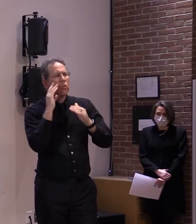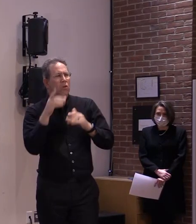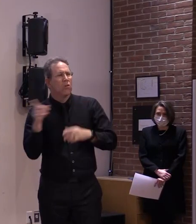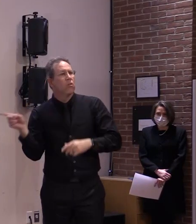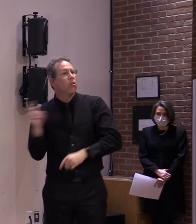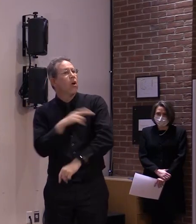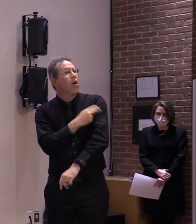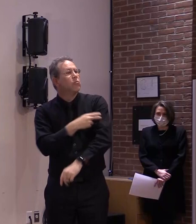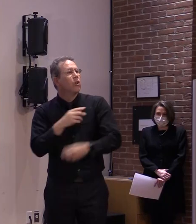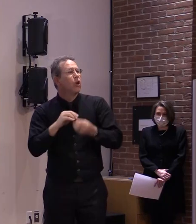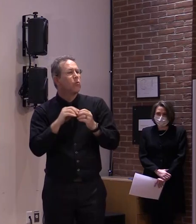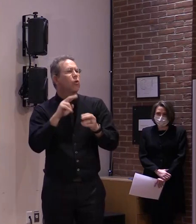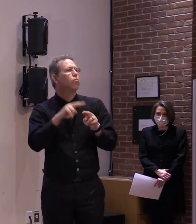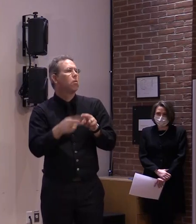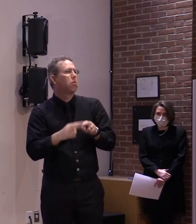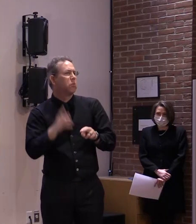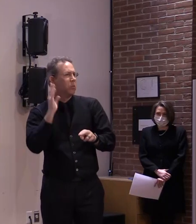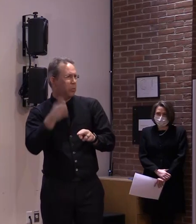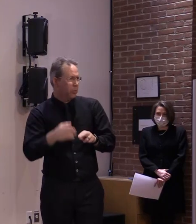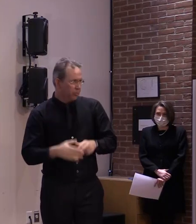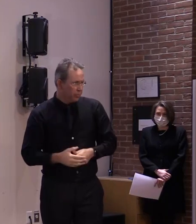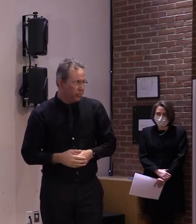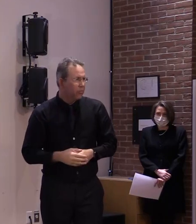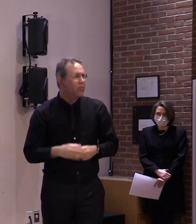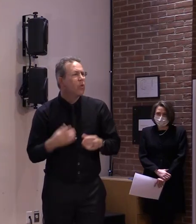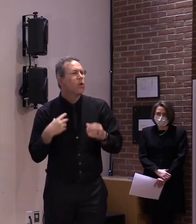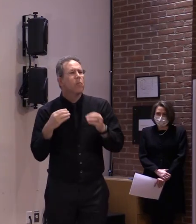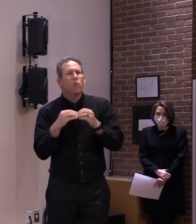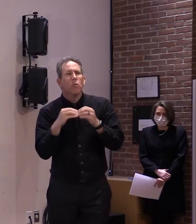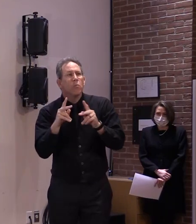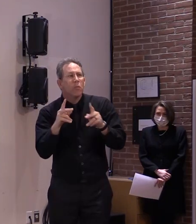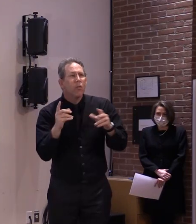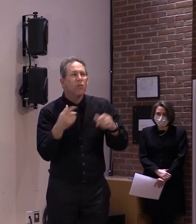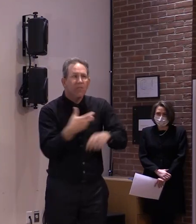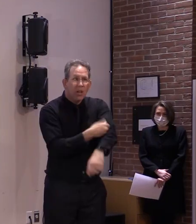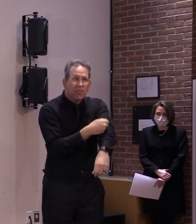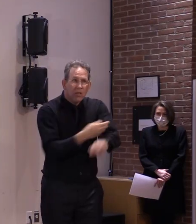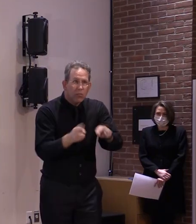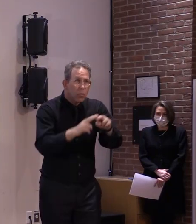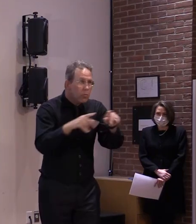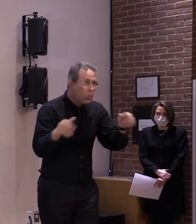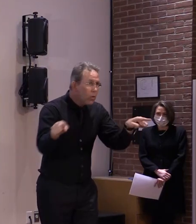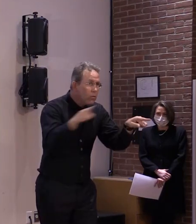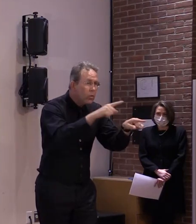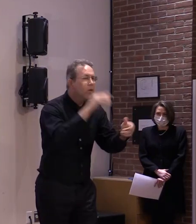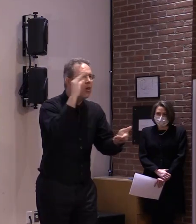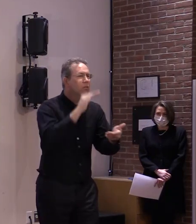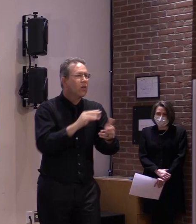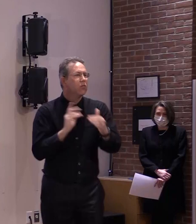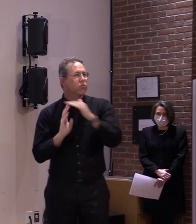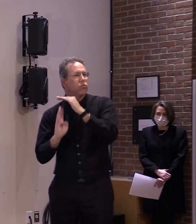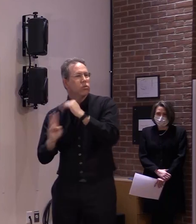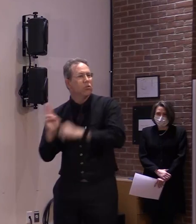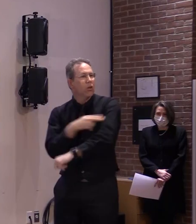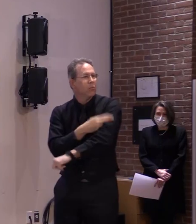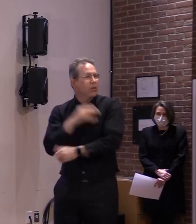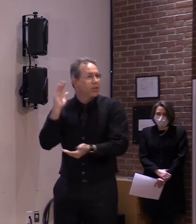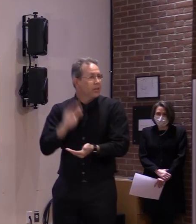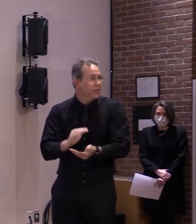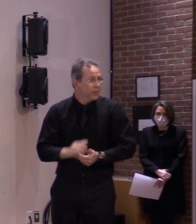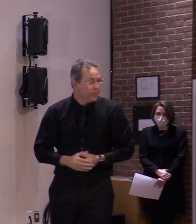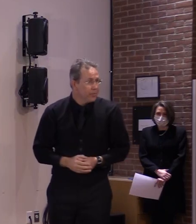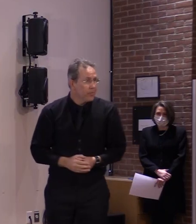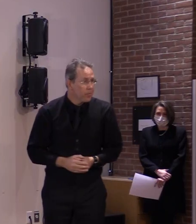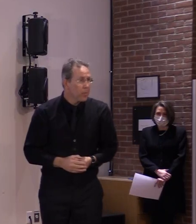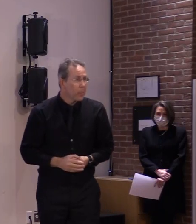vaccine coverage among that 50 to 64 population, which we hope to do in the upcoming weeks. And we're also thankfully continuing to